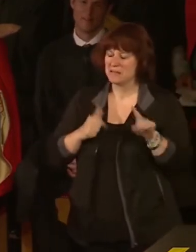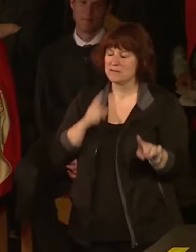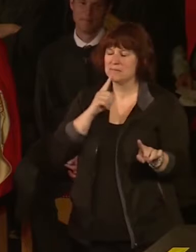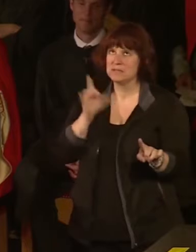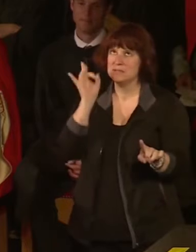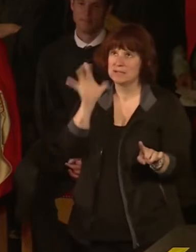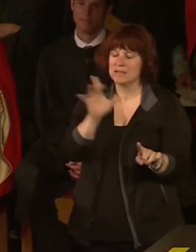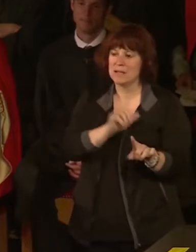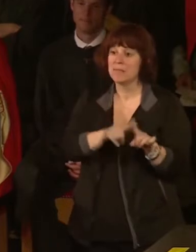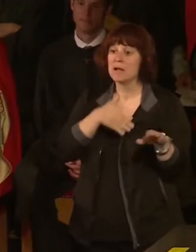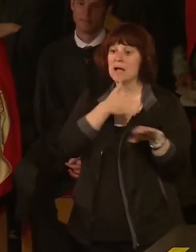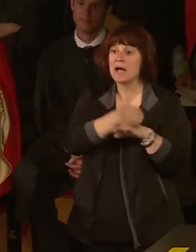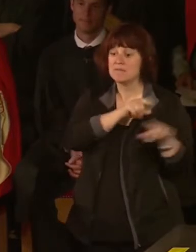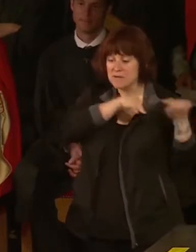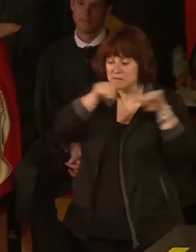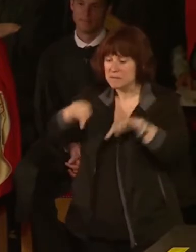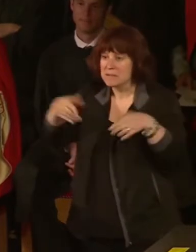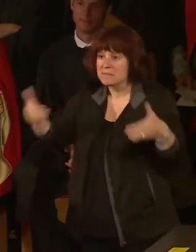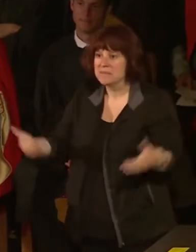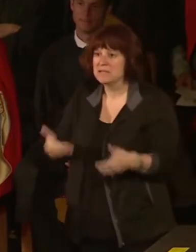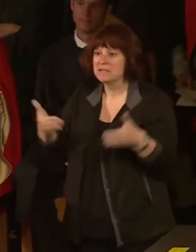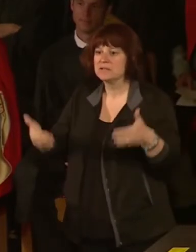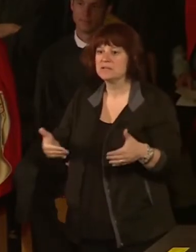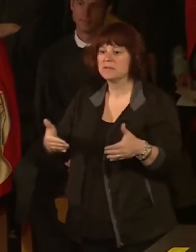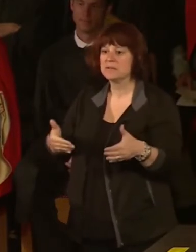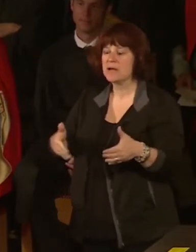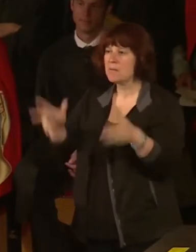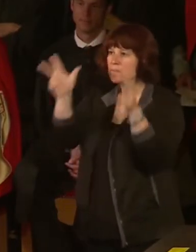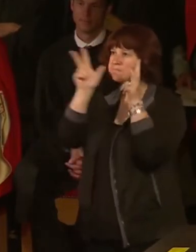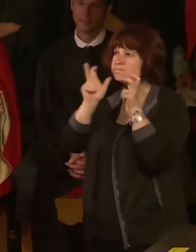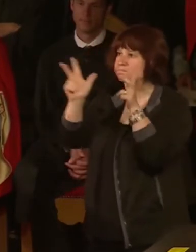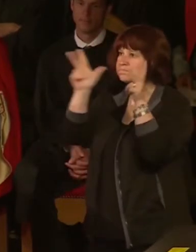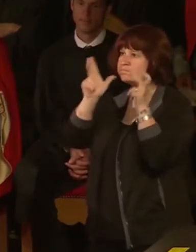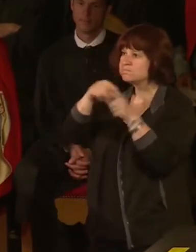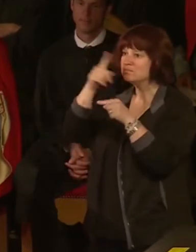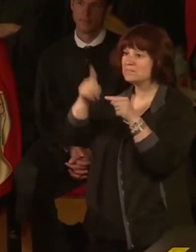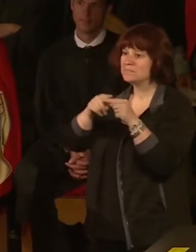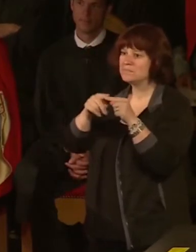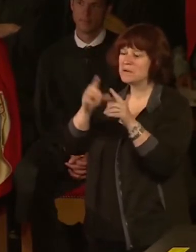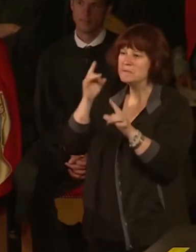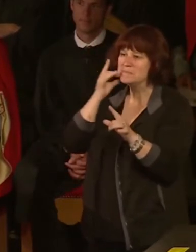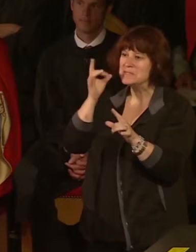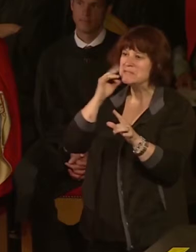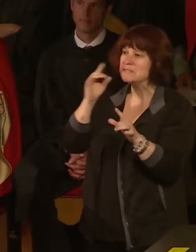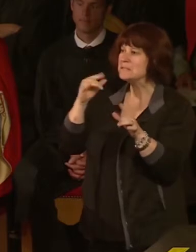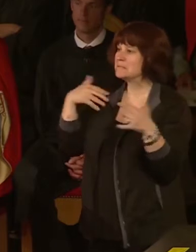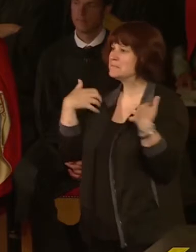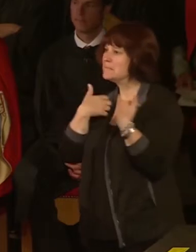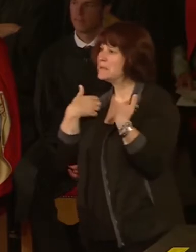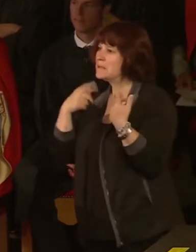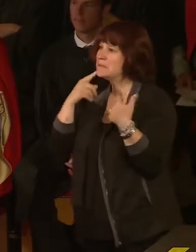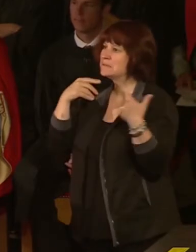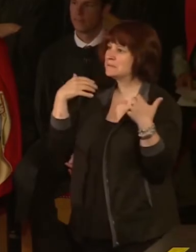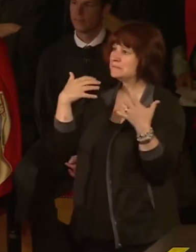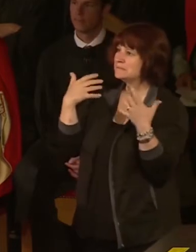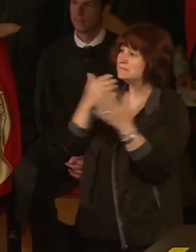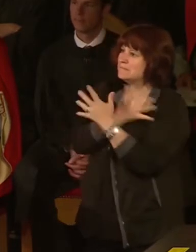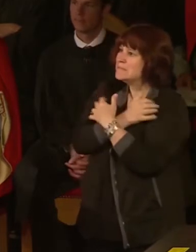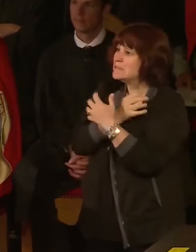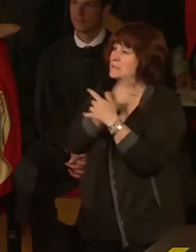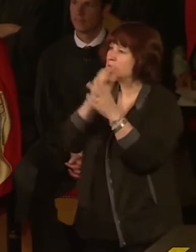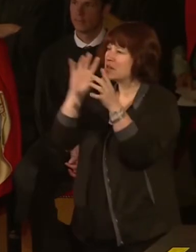Mem Hall to savor tales of bees and bears and animal behavior told by khaki-clad